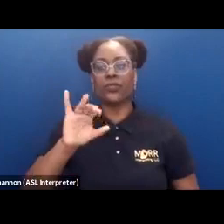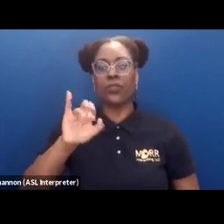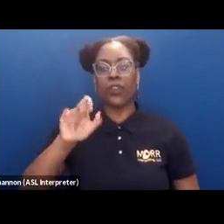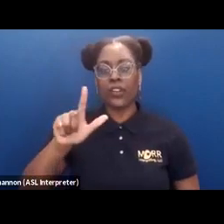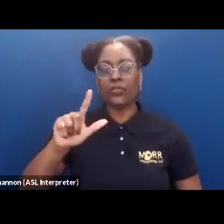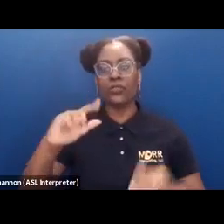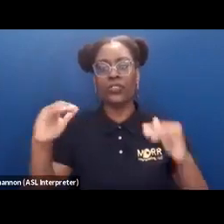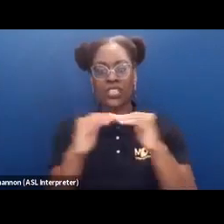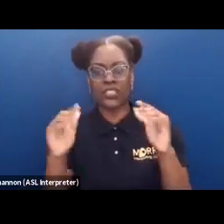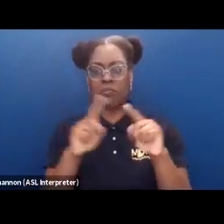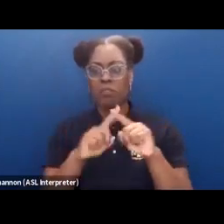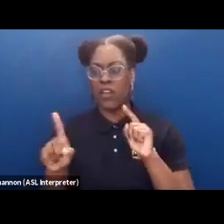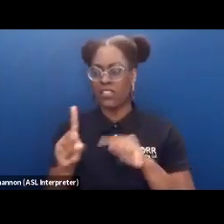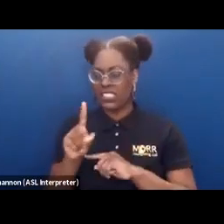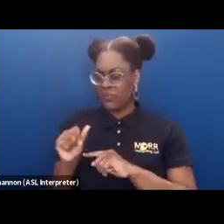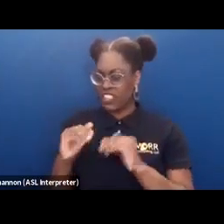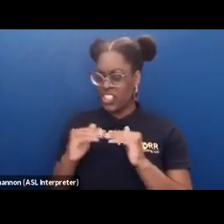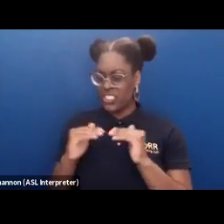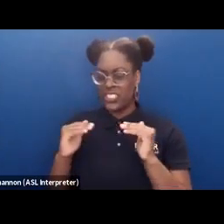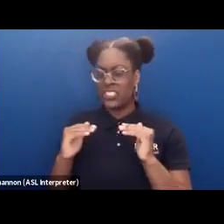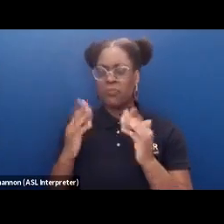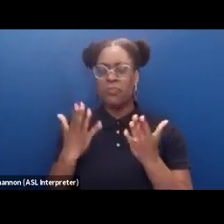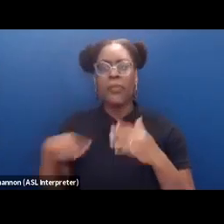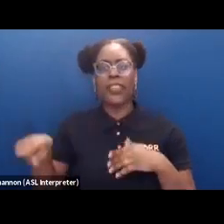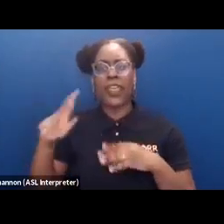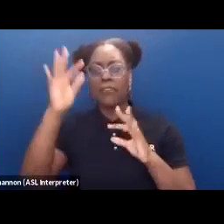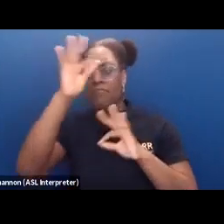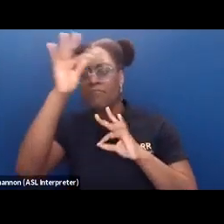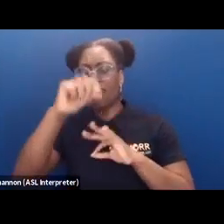disability justice and how it inherently intersects.